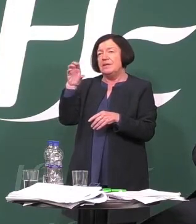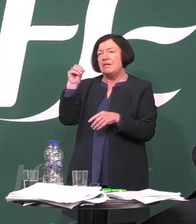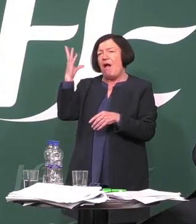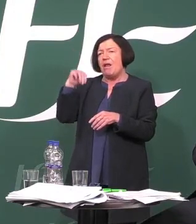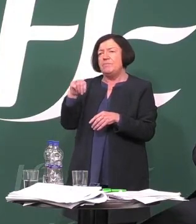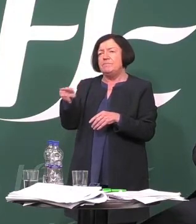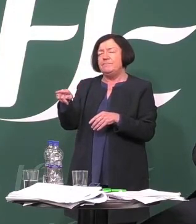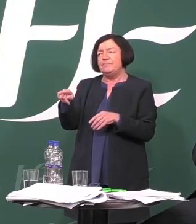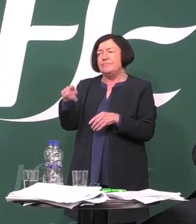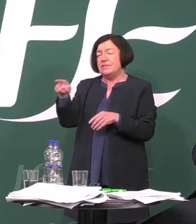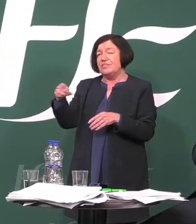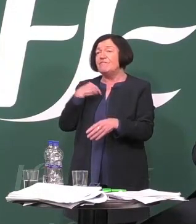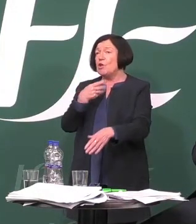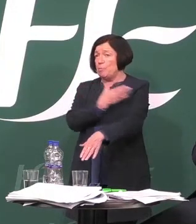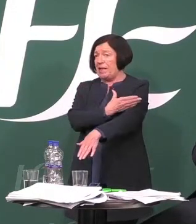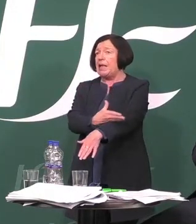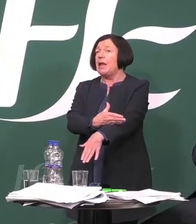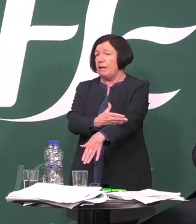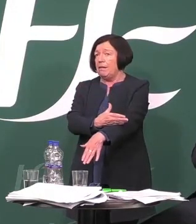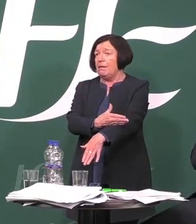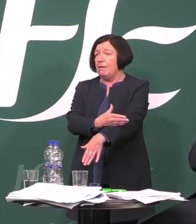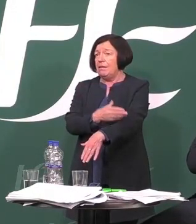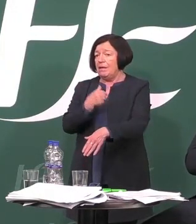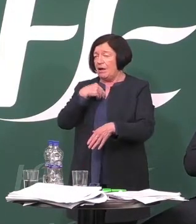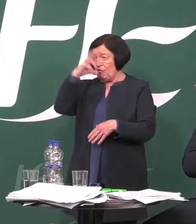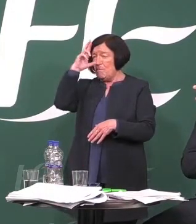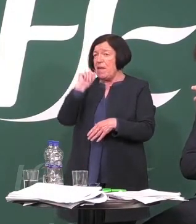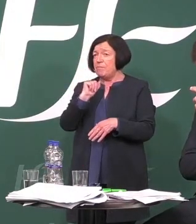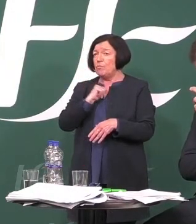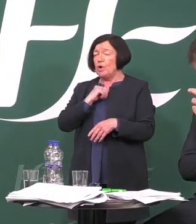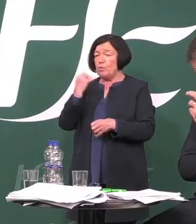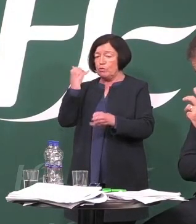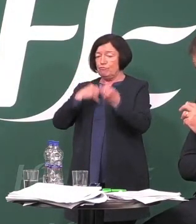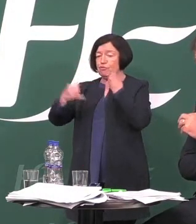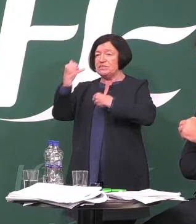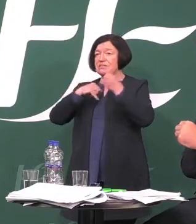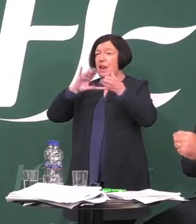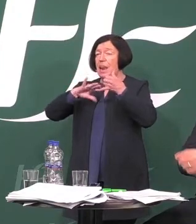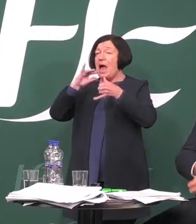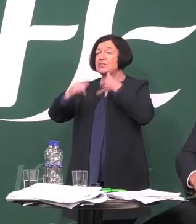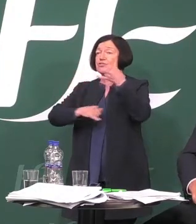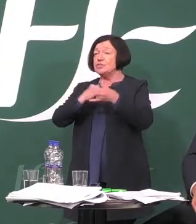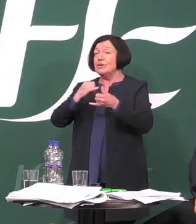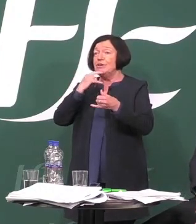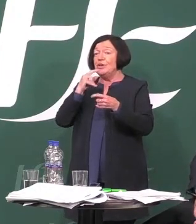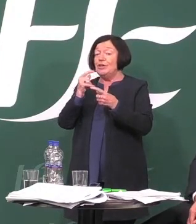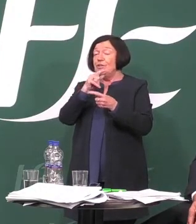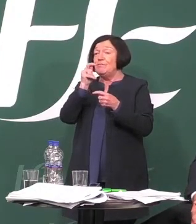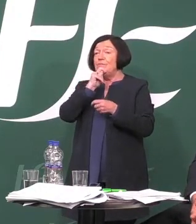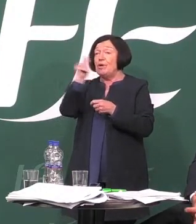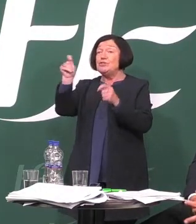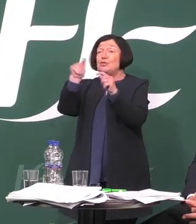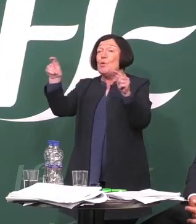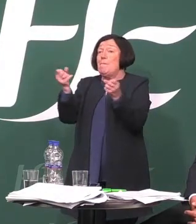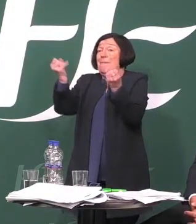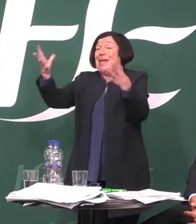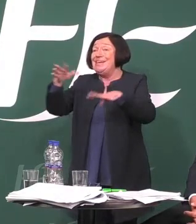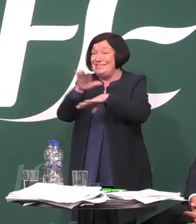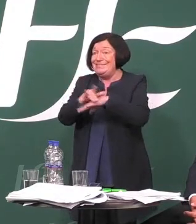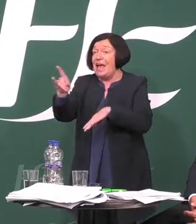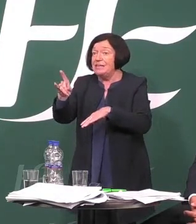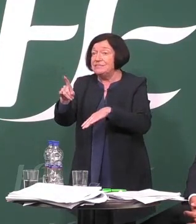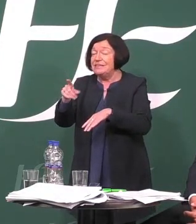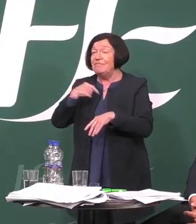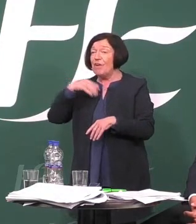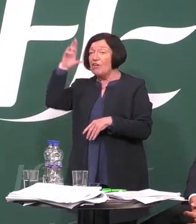We've been, from the very beginning here, Shannon, if I recall, we were criticised last year for over-counting deaths because